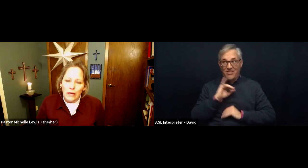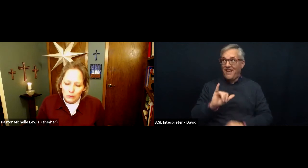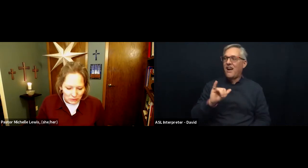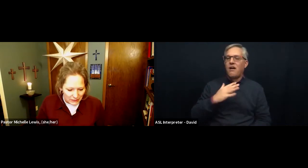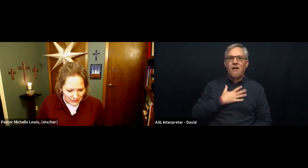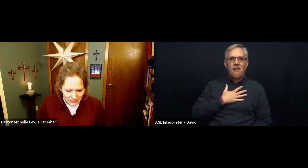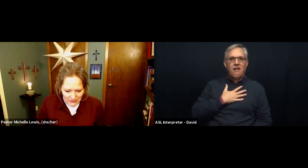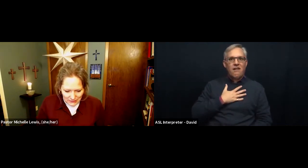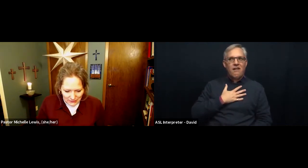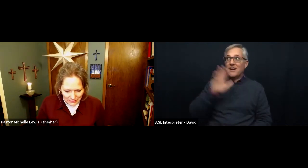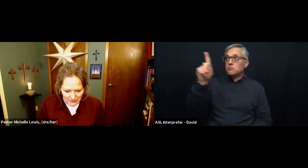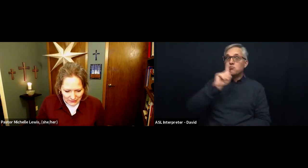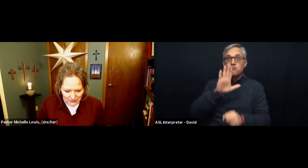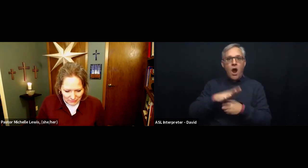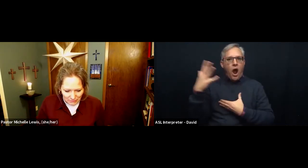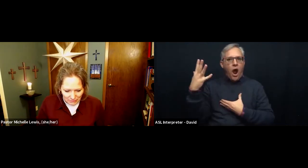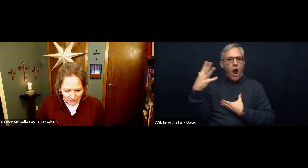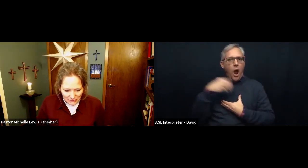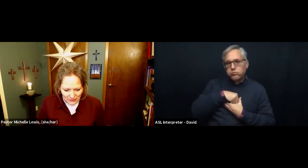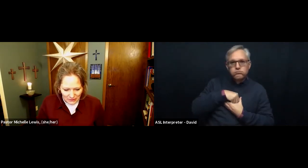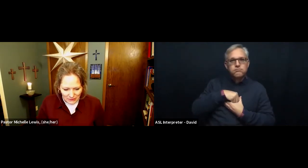am well pleased.